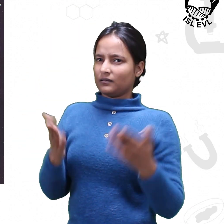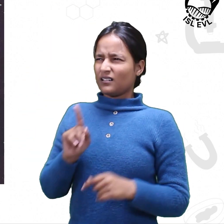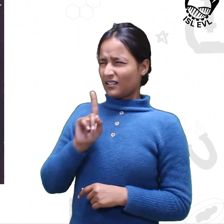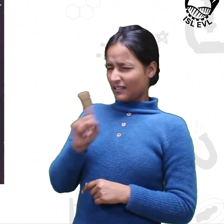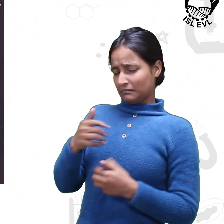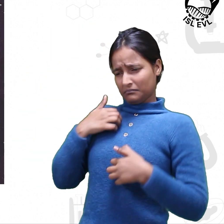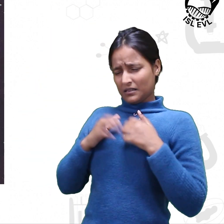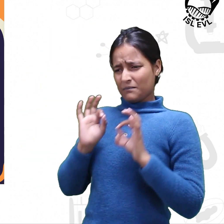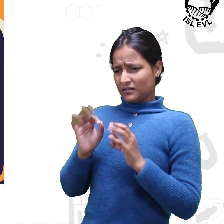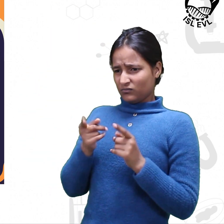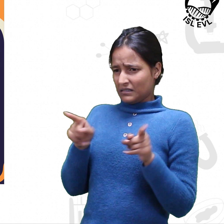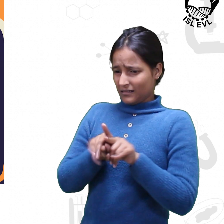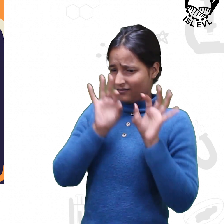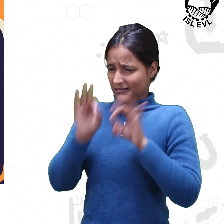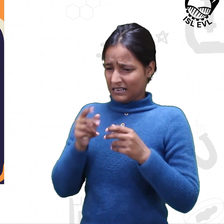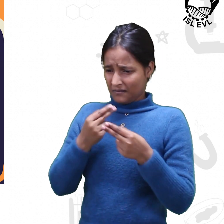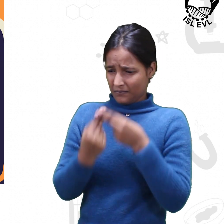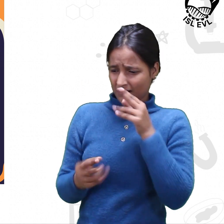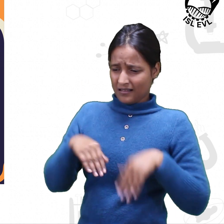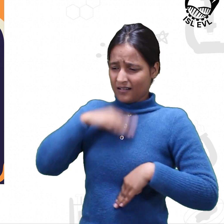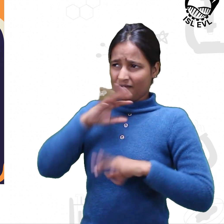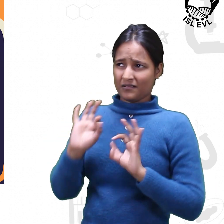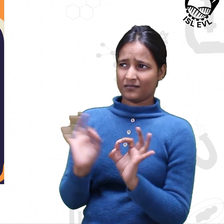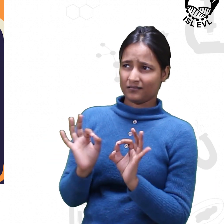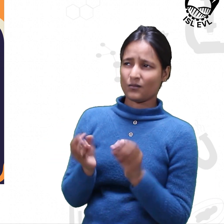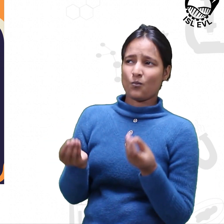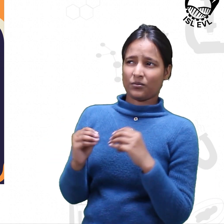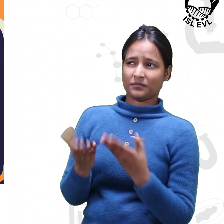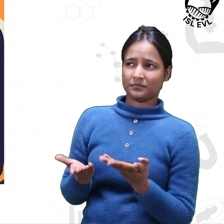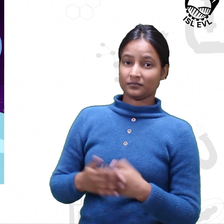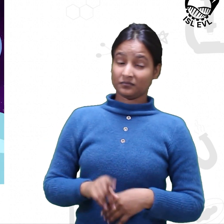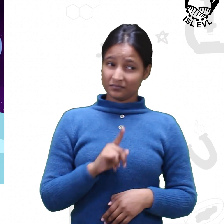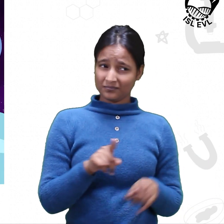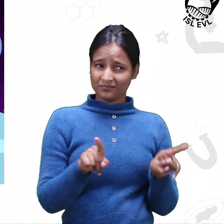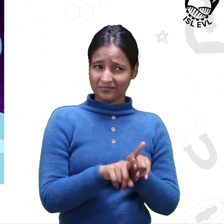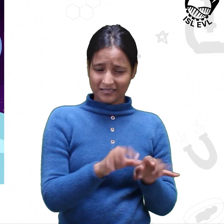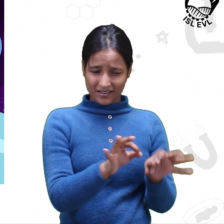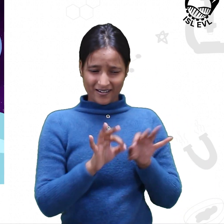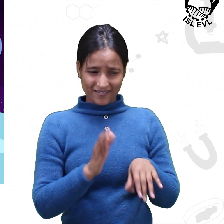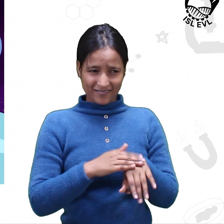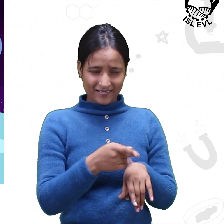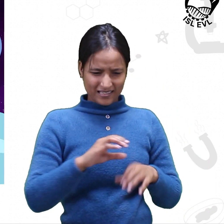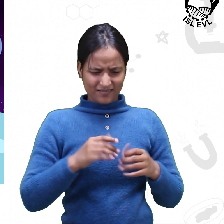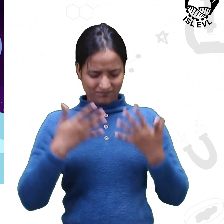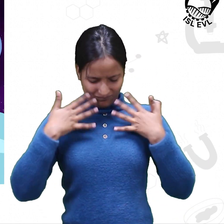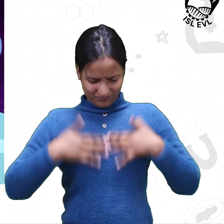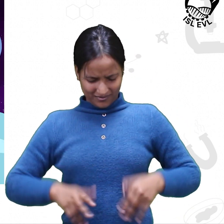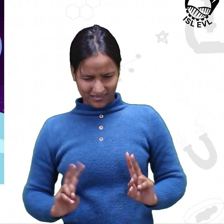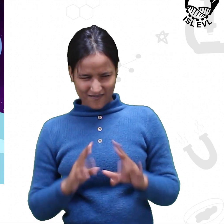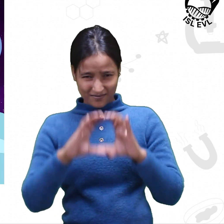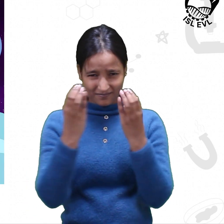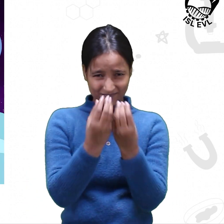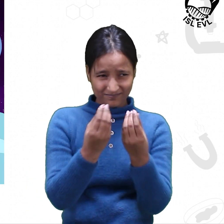weird, bizarre dreams we have, right? Oh, yes, those dreams where you can't explain why you are